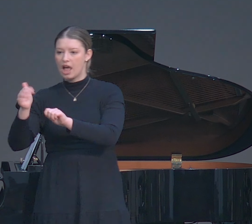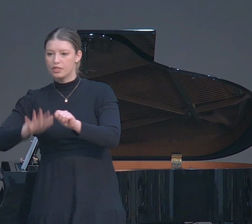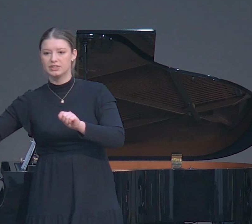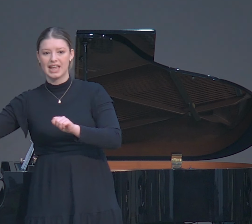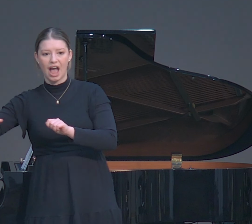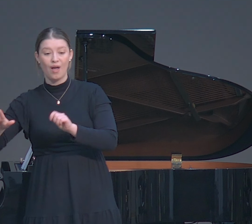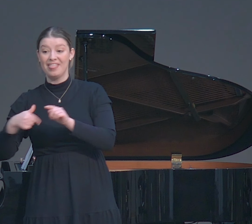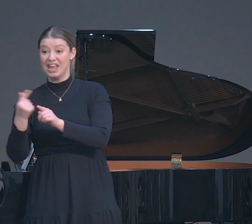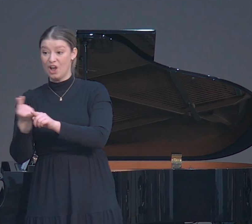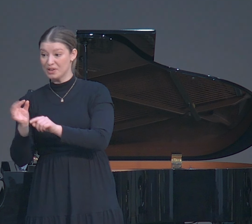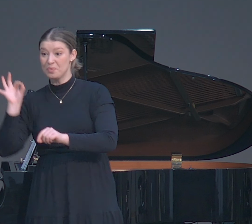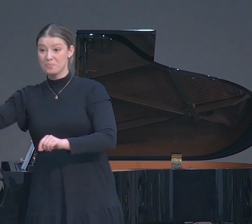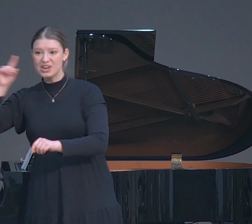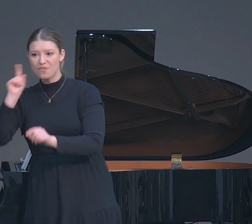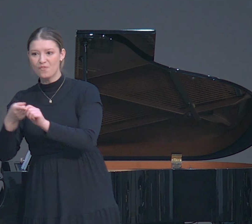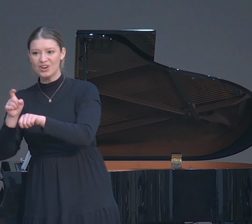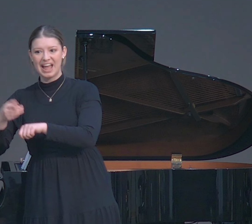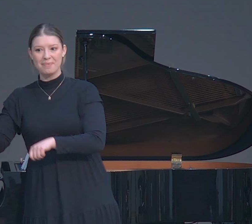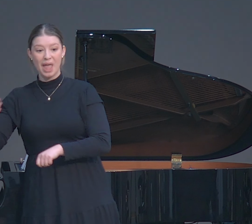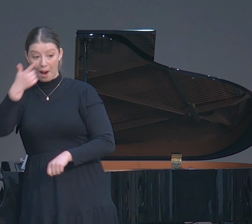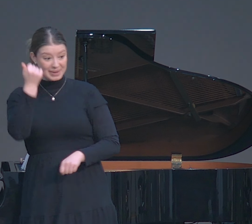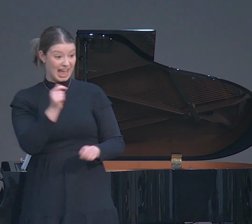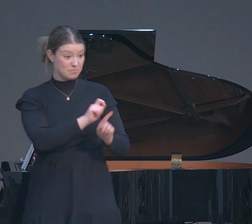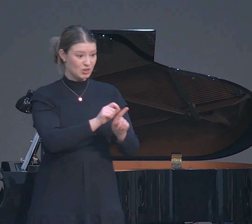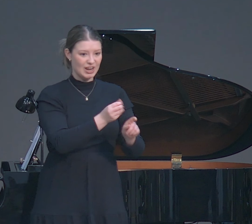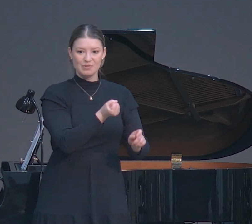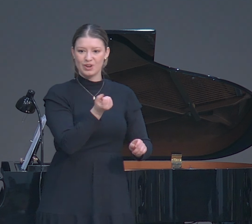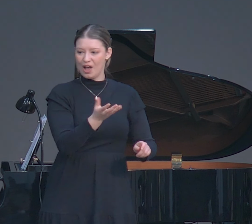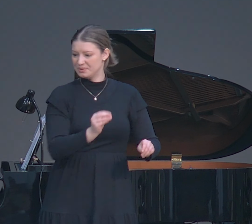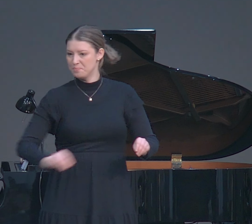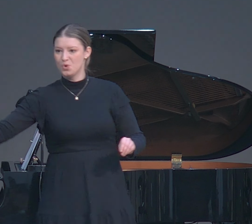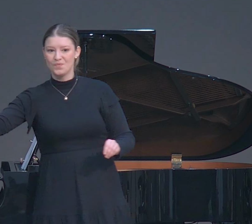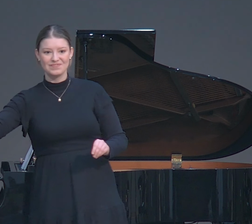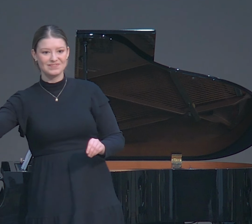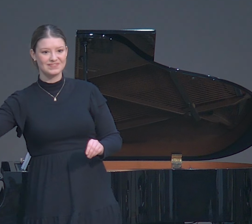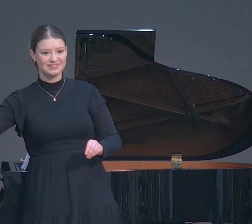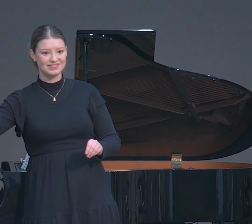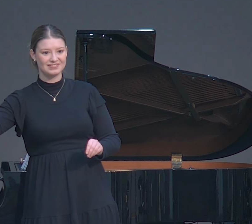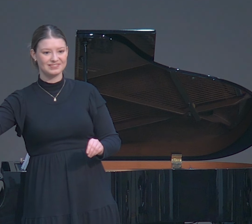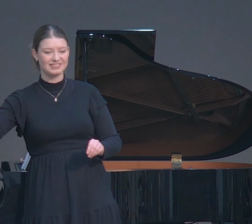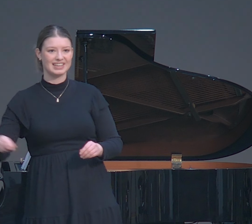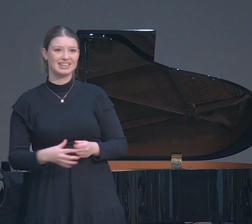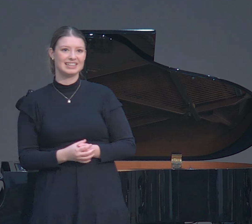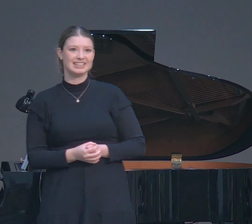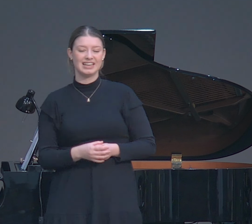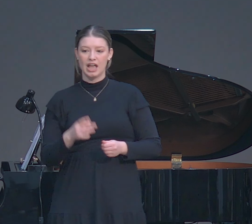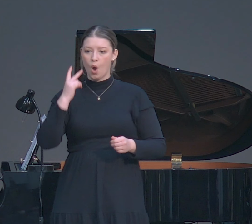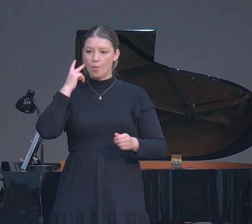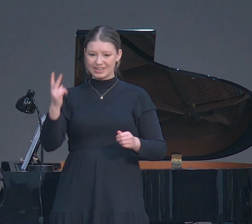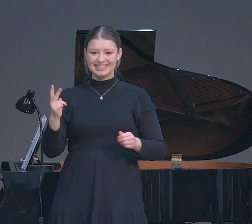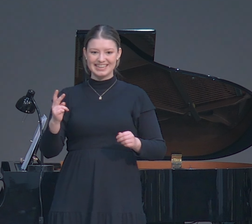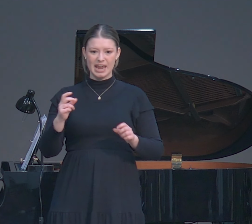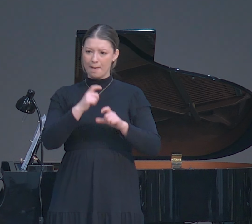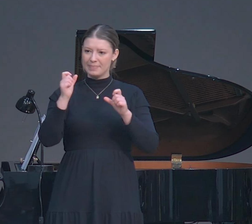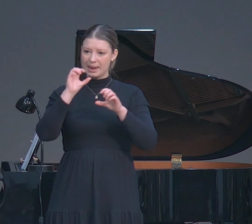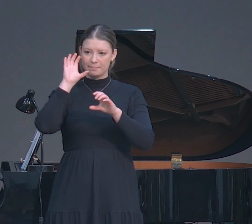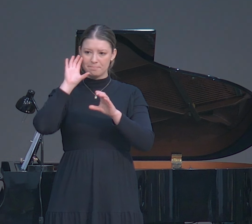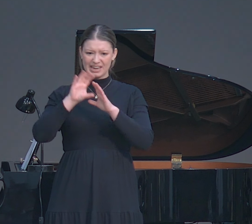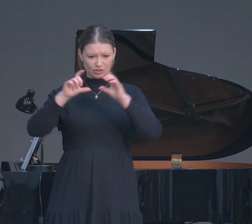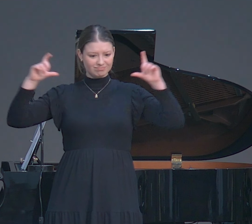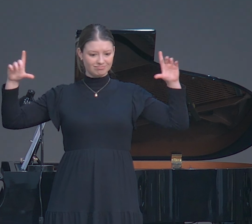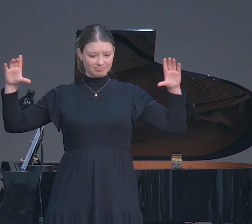the gospel was preached for the first time. And when we stand back and we zoom out and we look